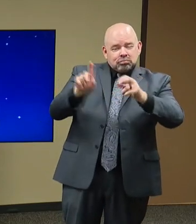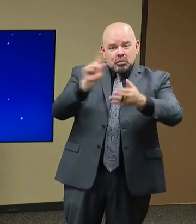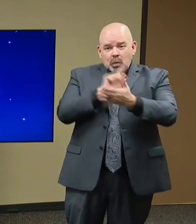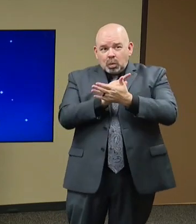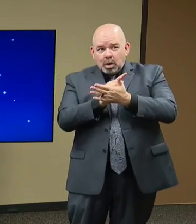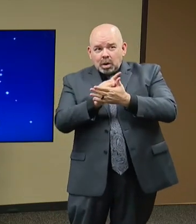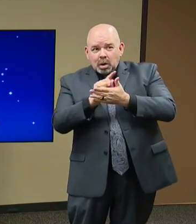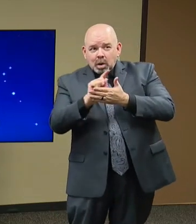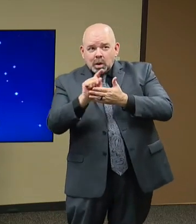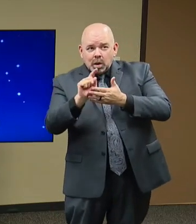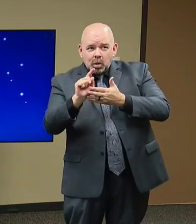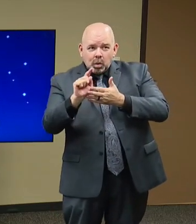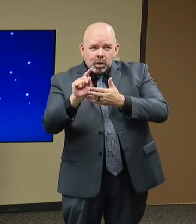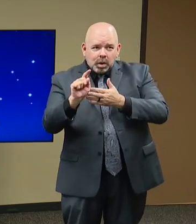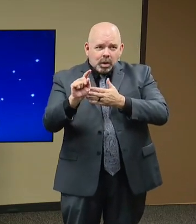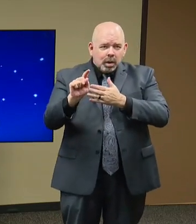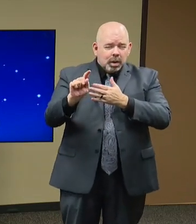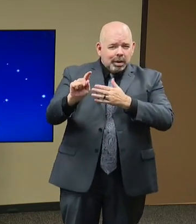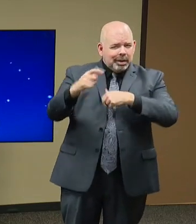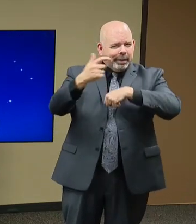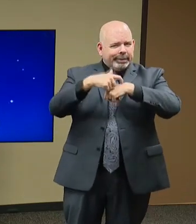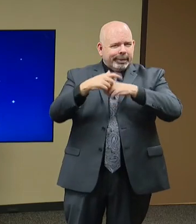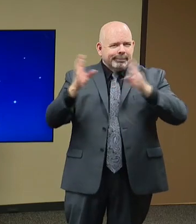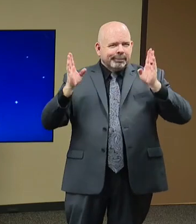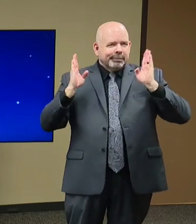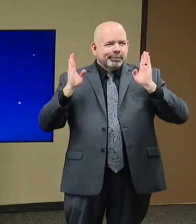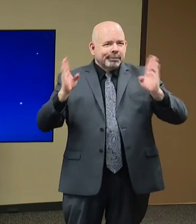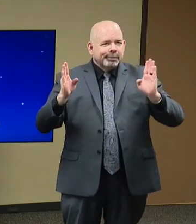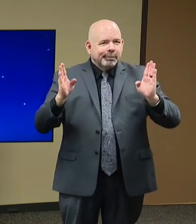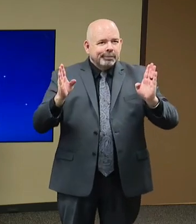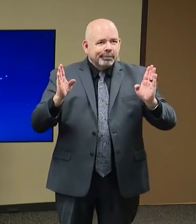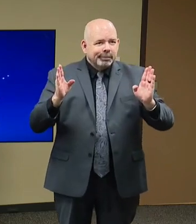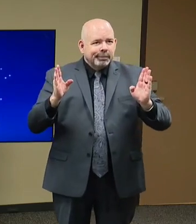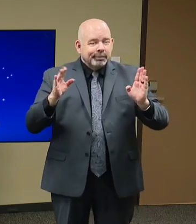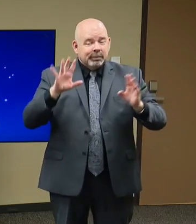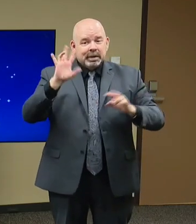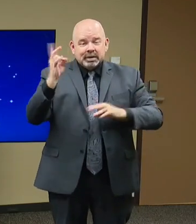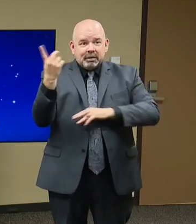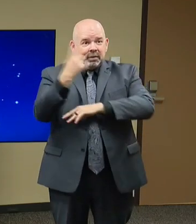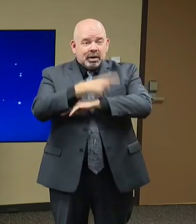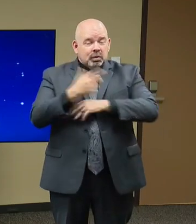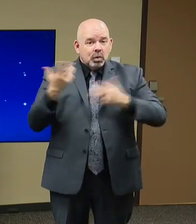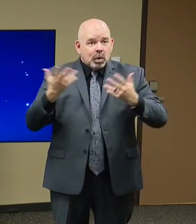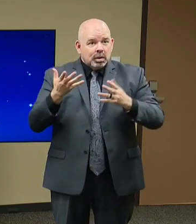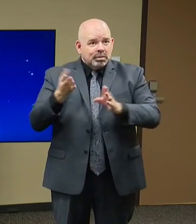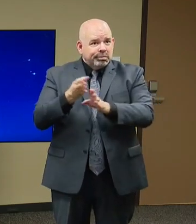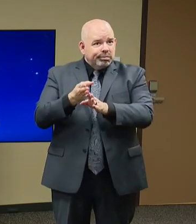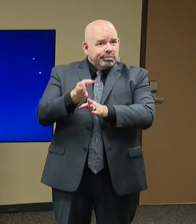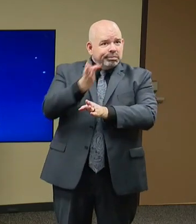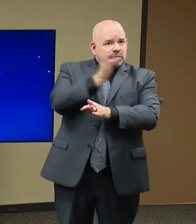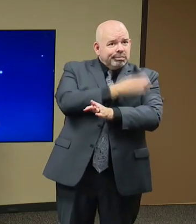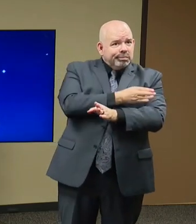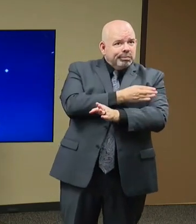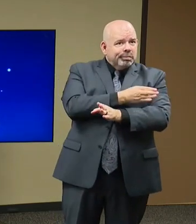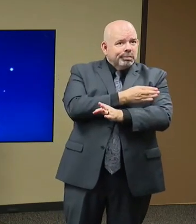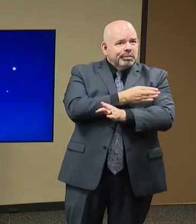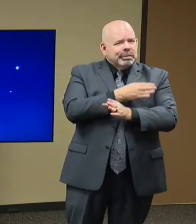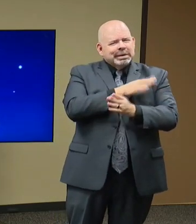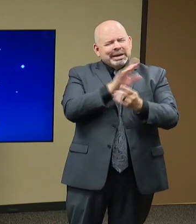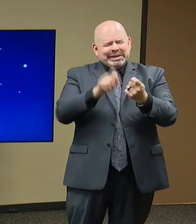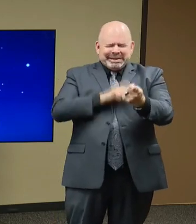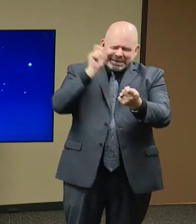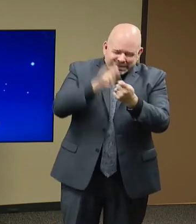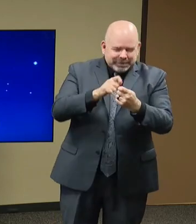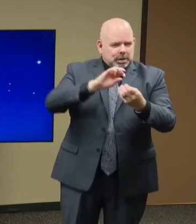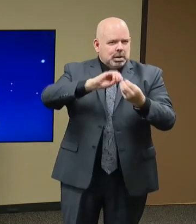reports that we get in that for the immediate prior 7 days, it takes a while to get accurate results. So we were looking at that with that